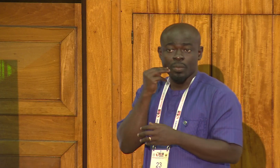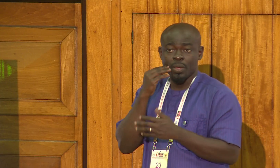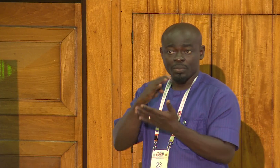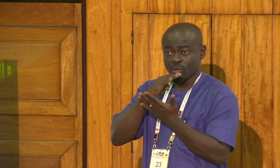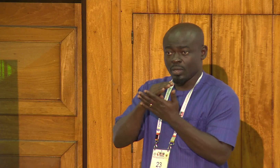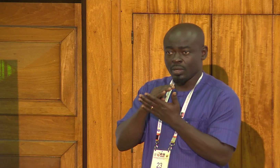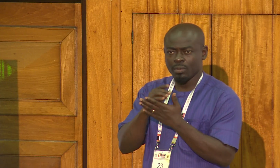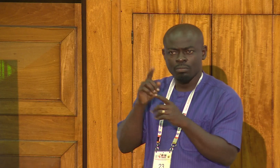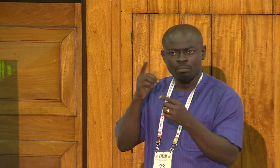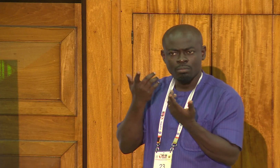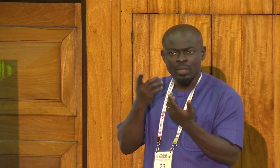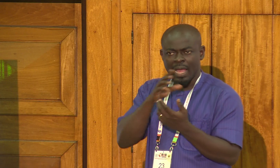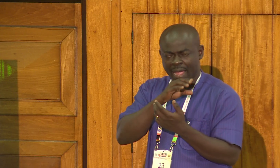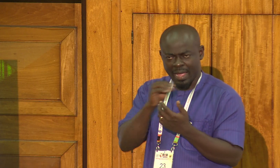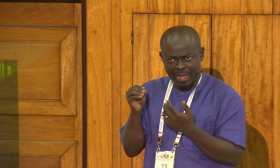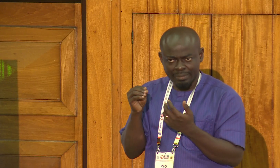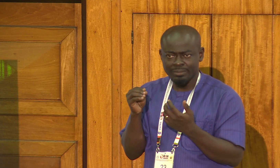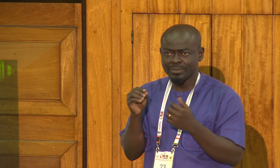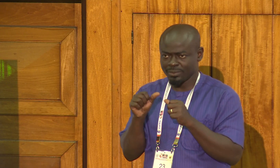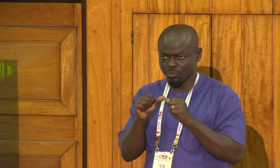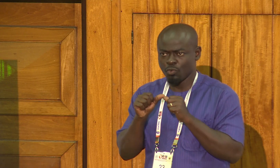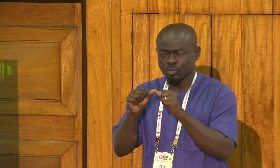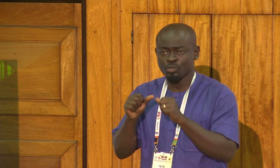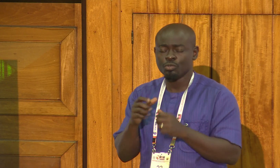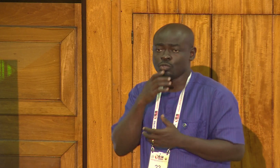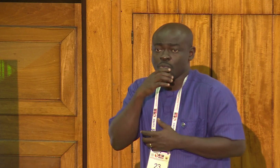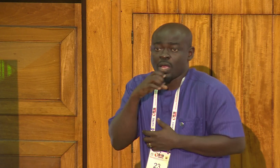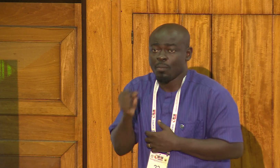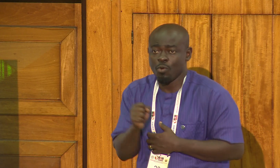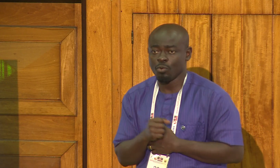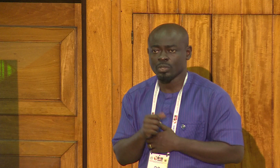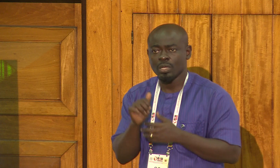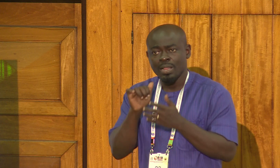HIV and in menopause and aging. So this is really